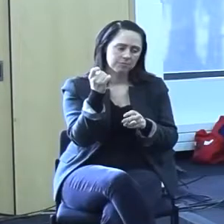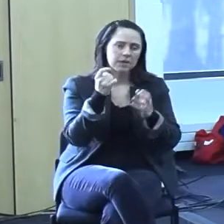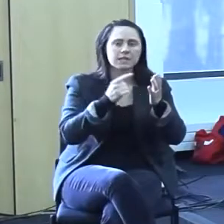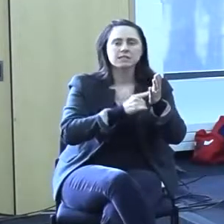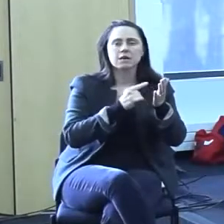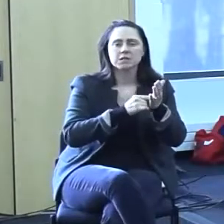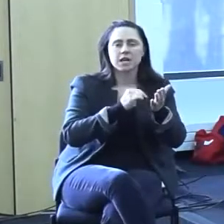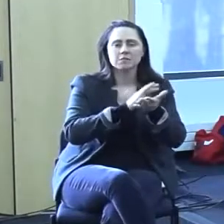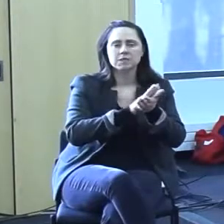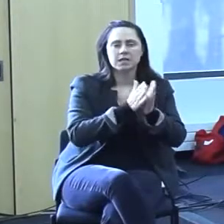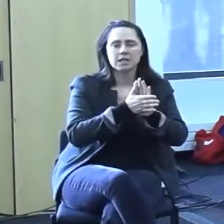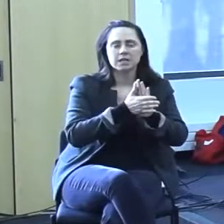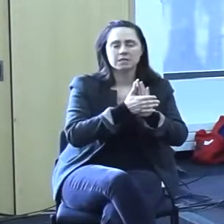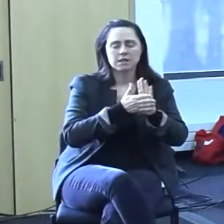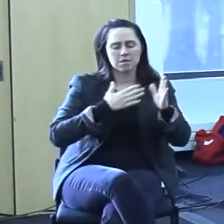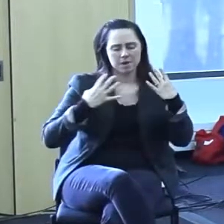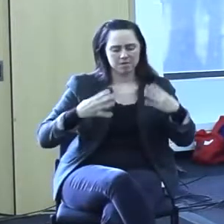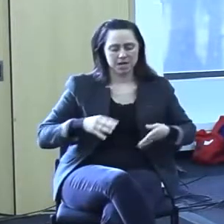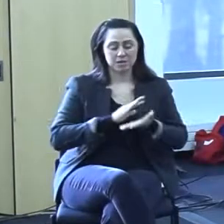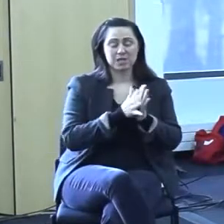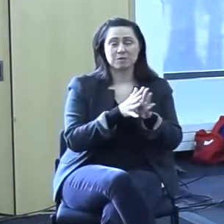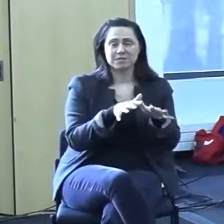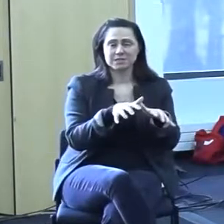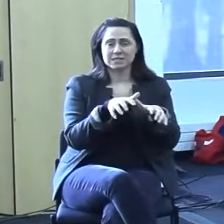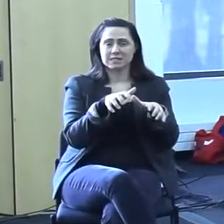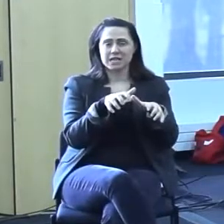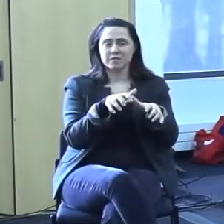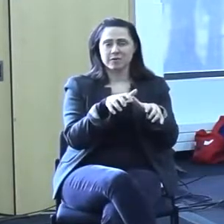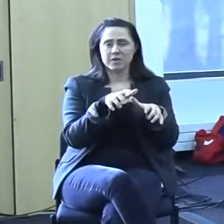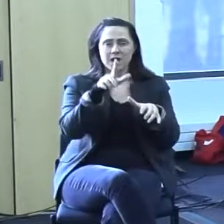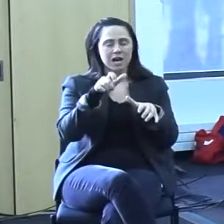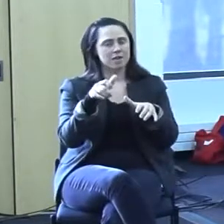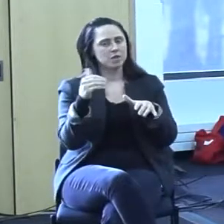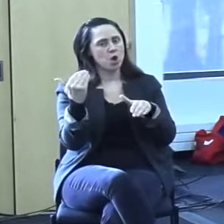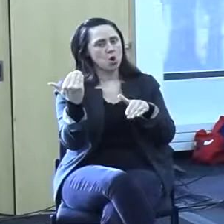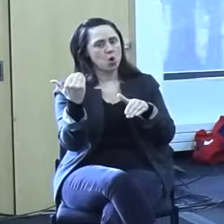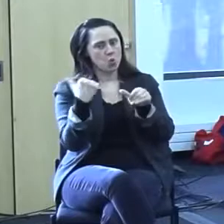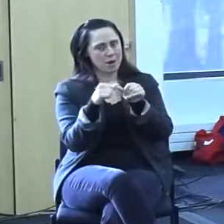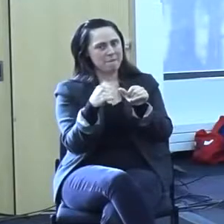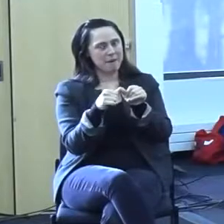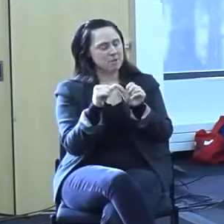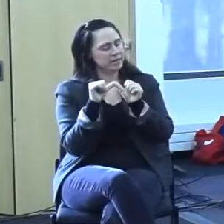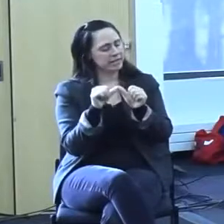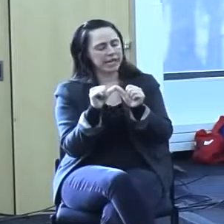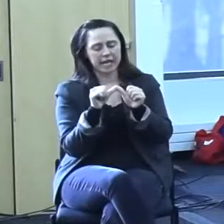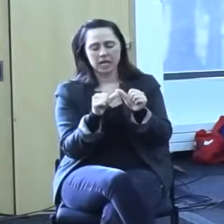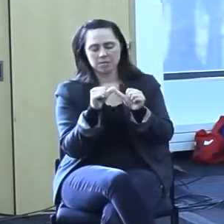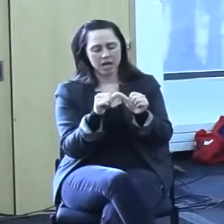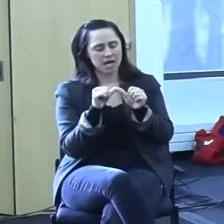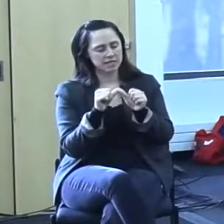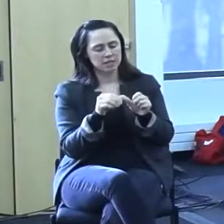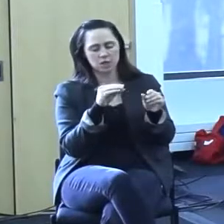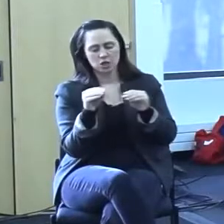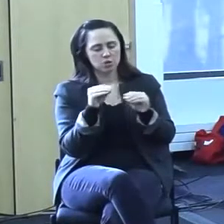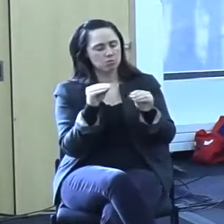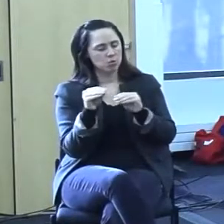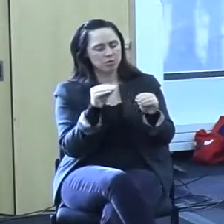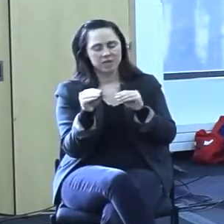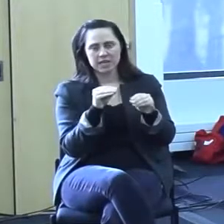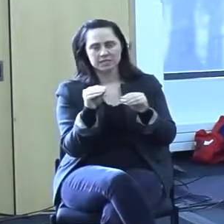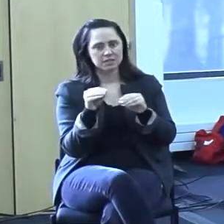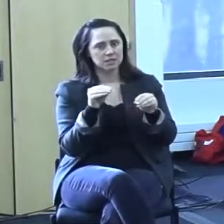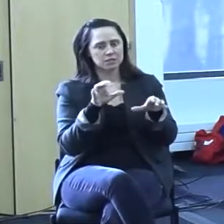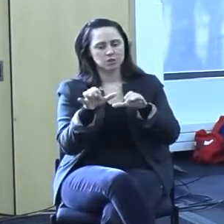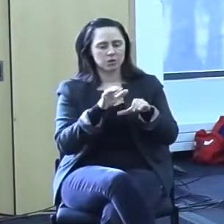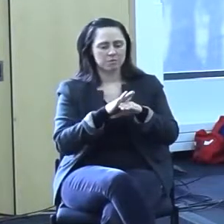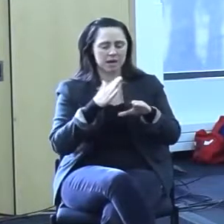sometimes my body gets stiff, and I have to remind myself keep on moving, like doing my